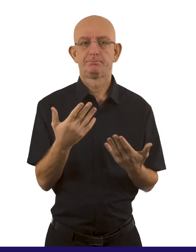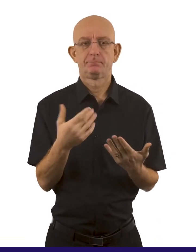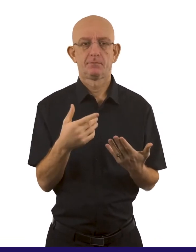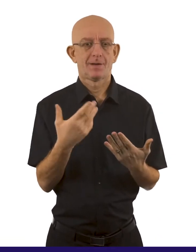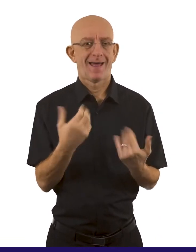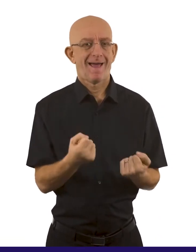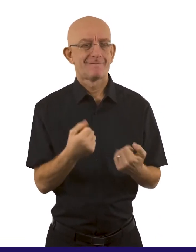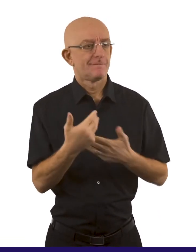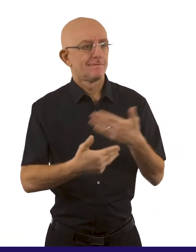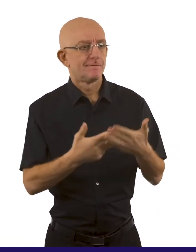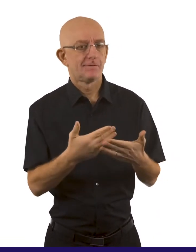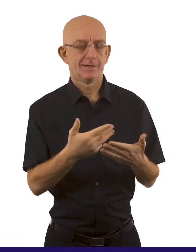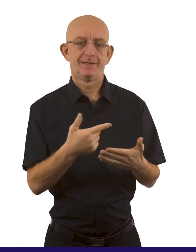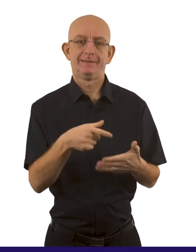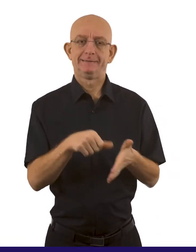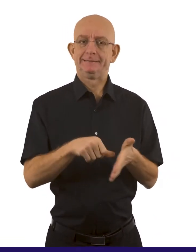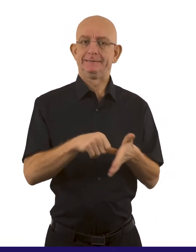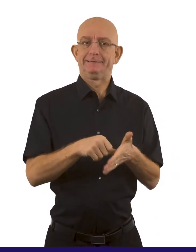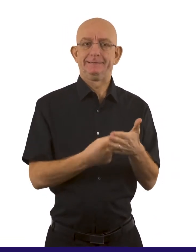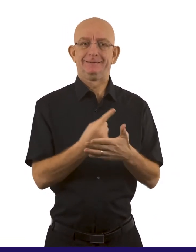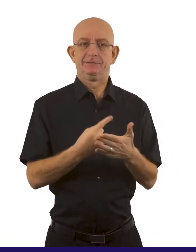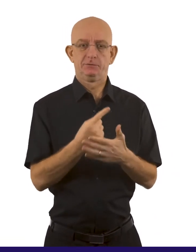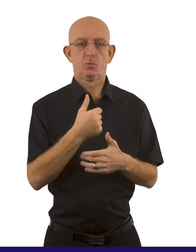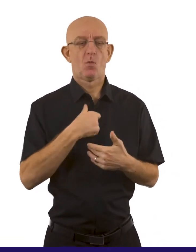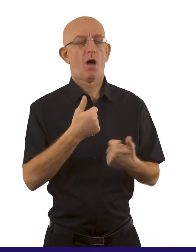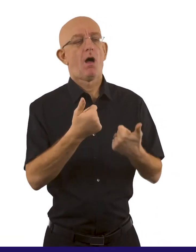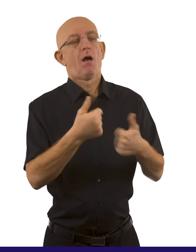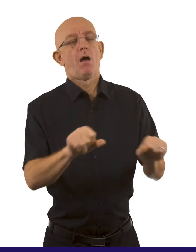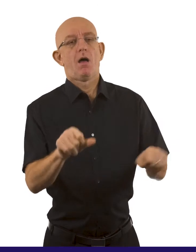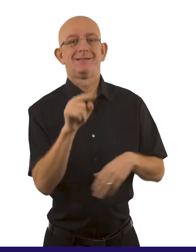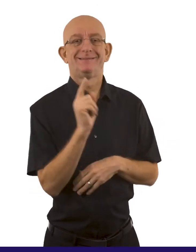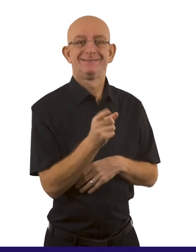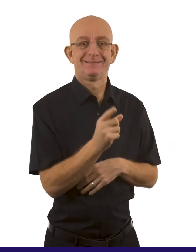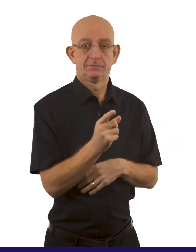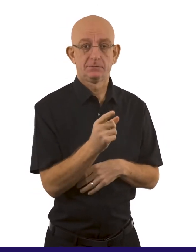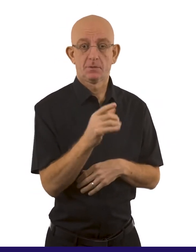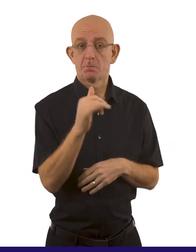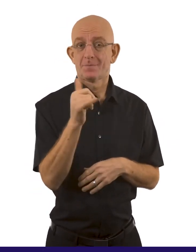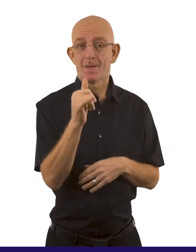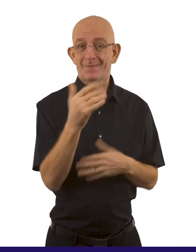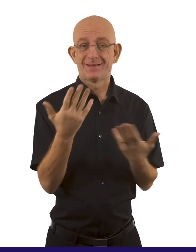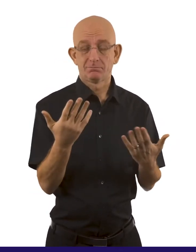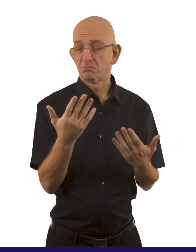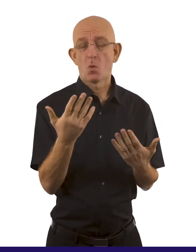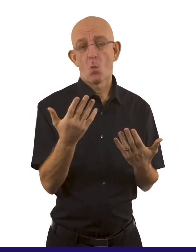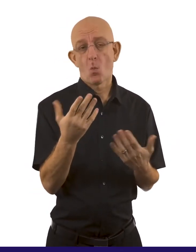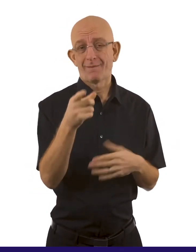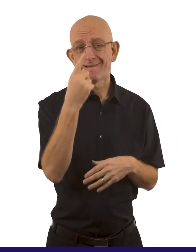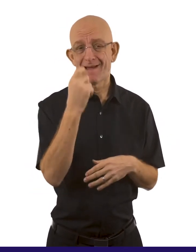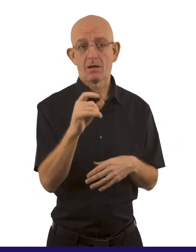These can be practical solutions to problems, or you can name a problem that you don't have a solution for yet.